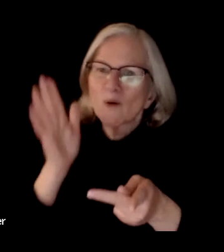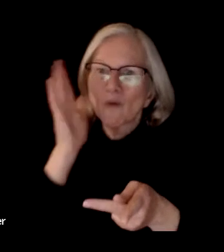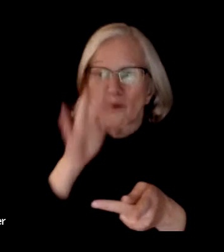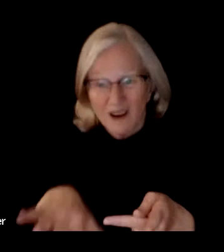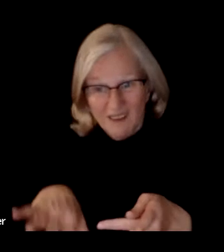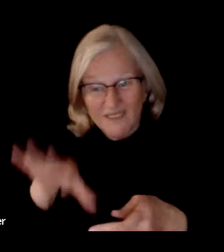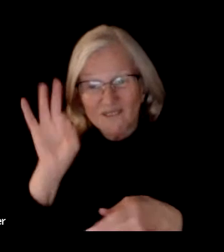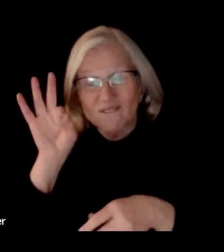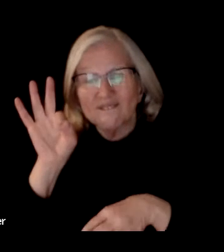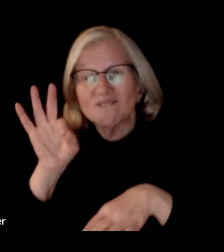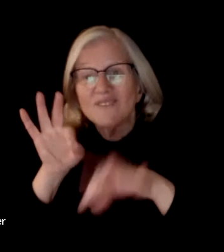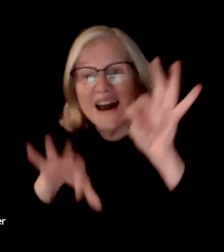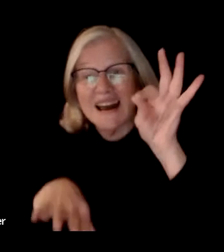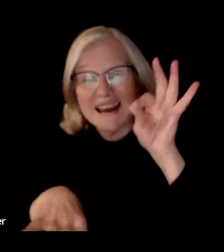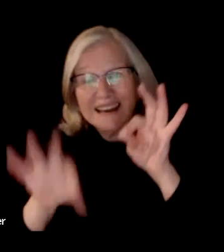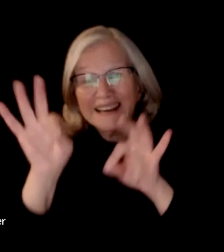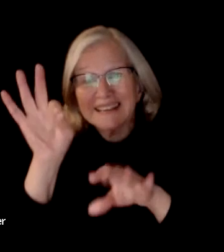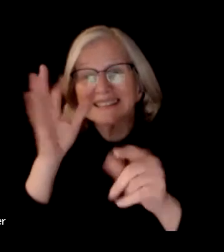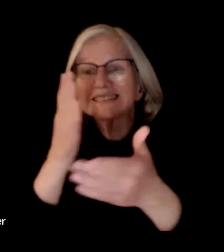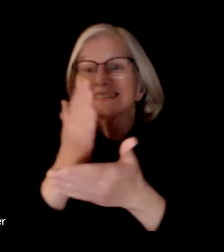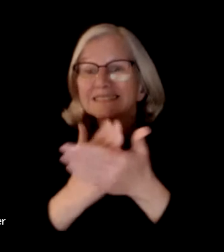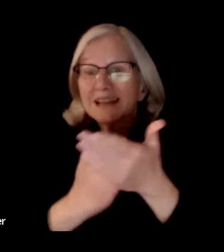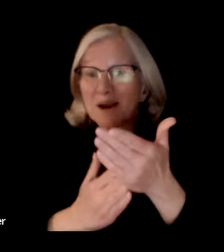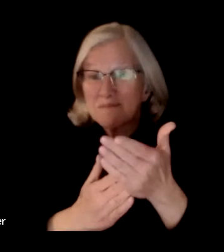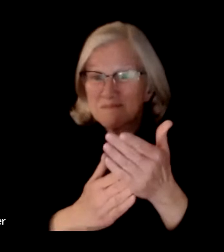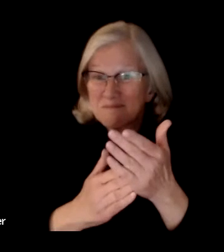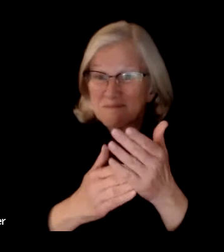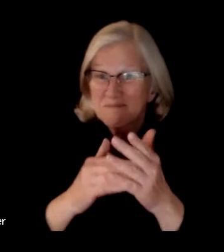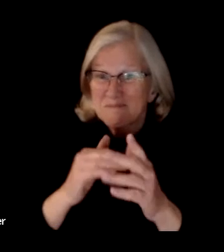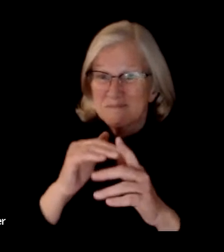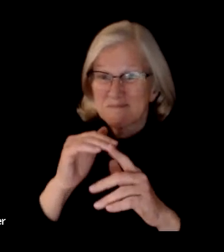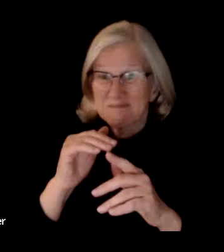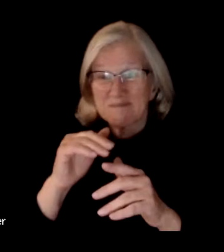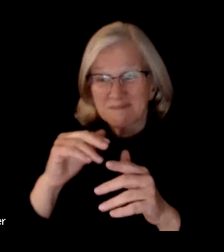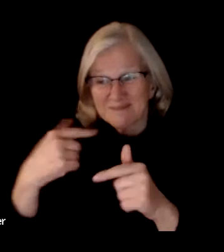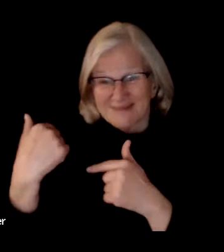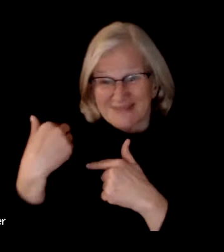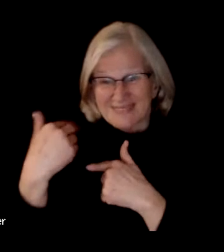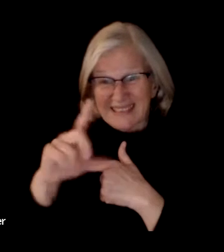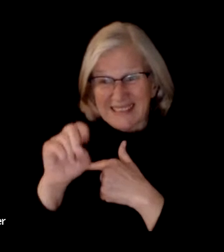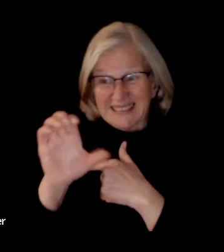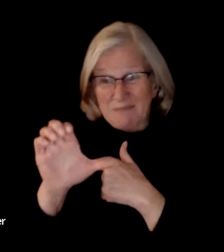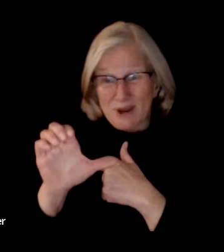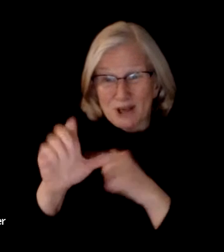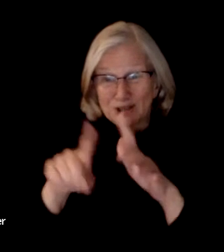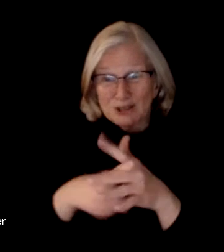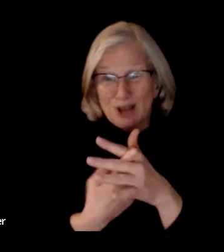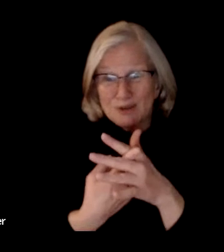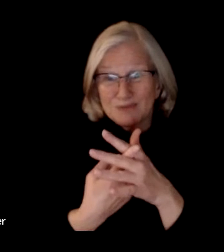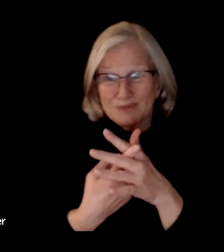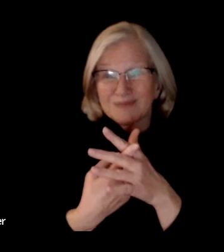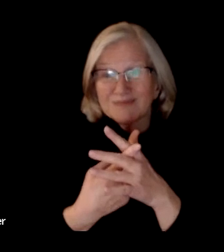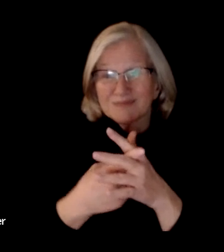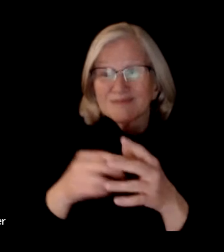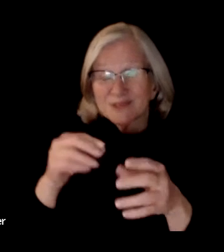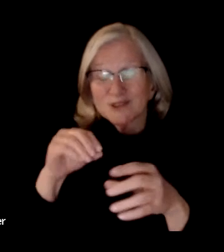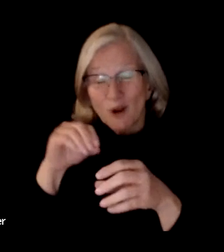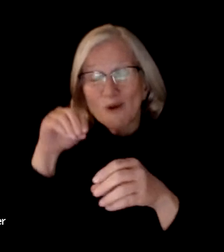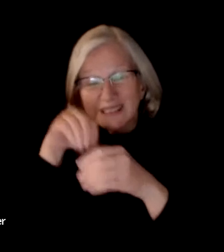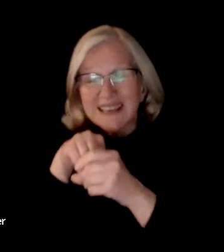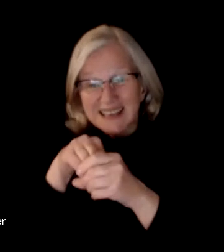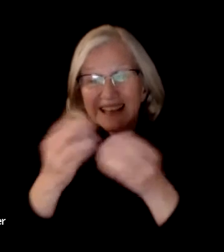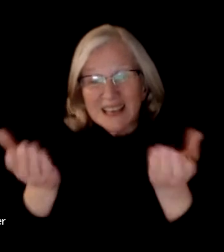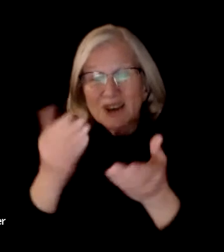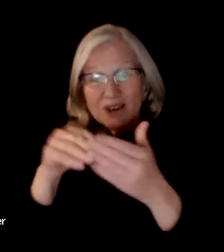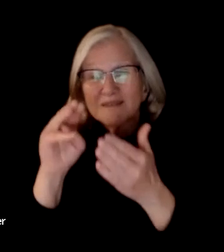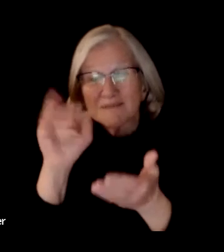from cases with onsets in December means that this is circulating in our state. So I think it's important that people are aware of